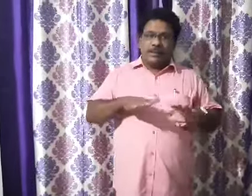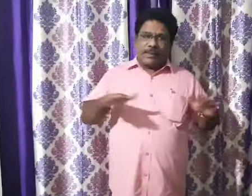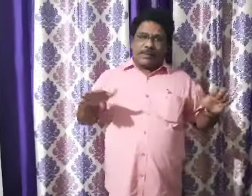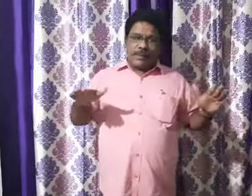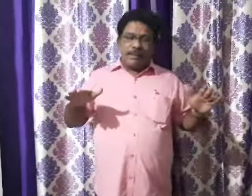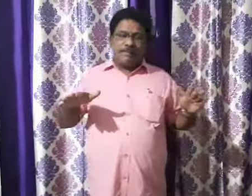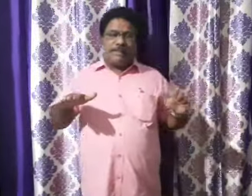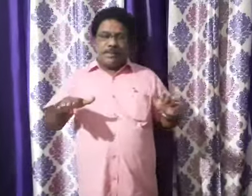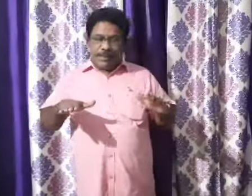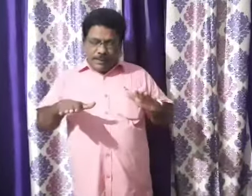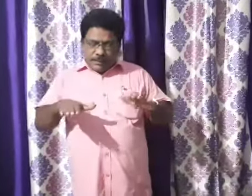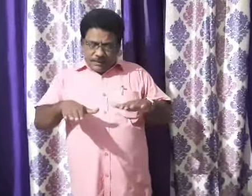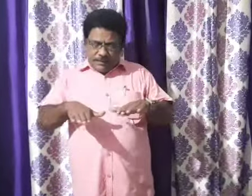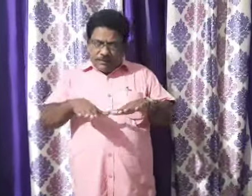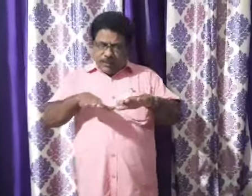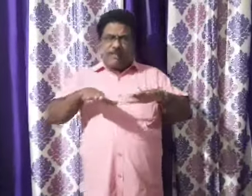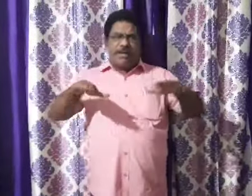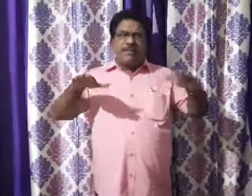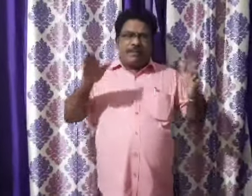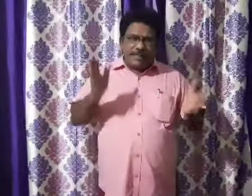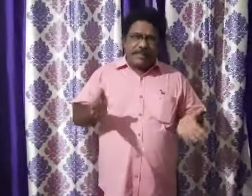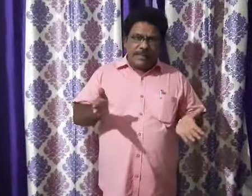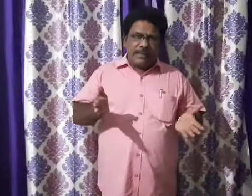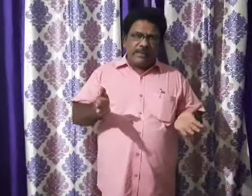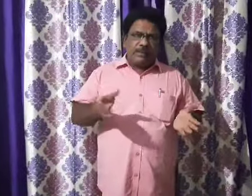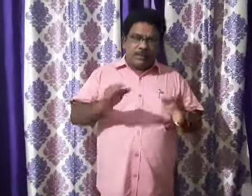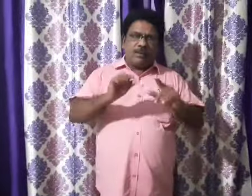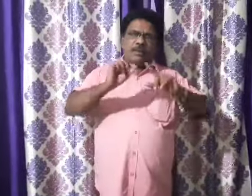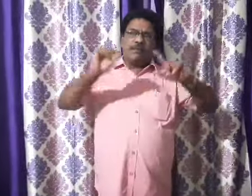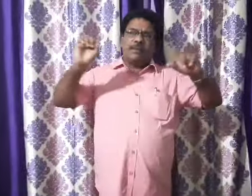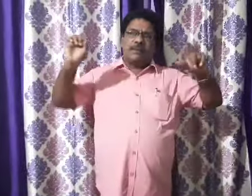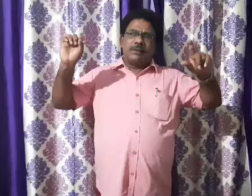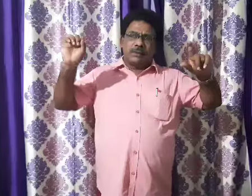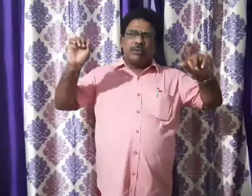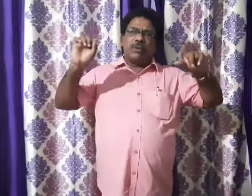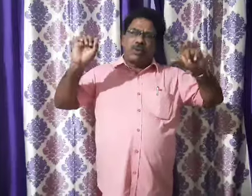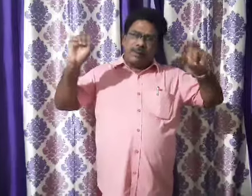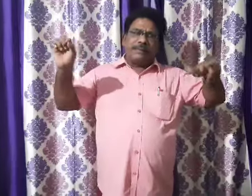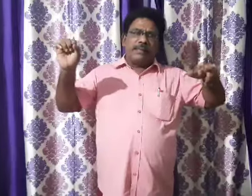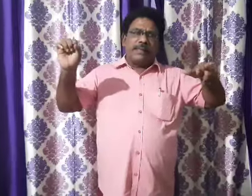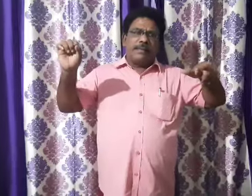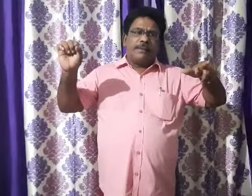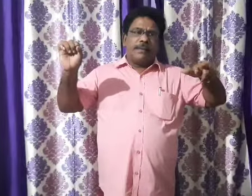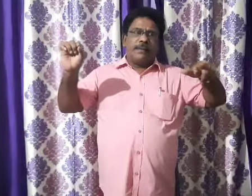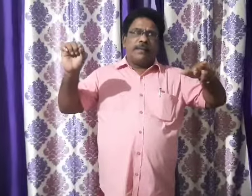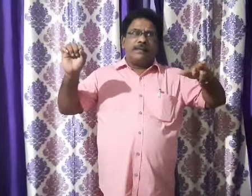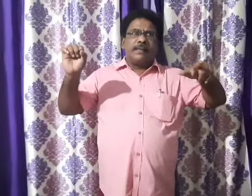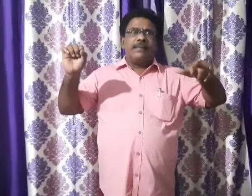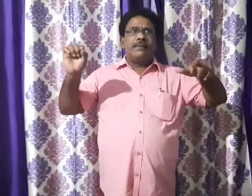Okay, children? Okay. Today we will finish here. So, two more topics are there. What is